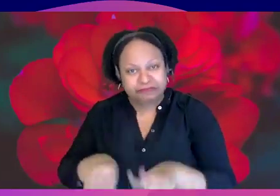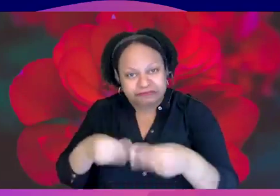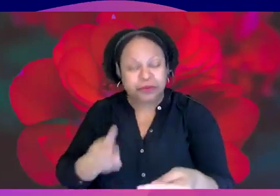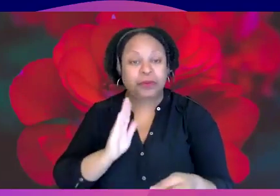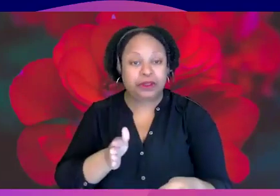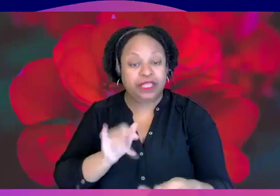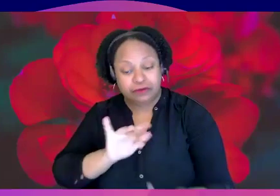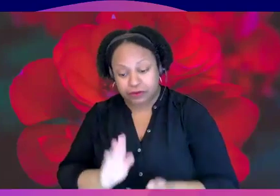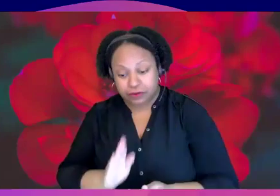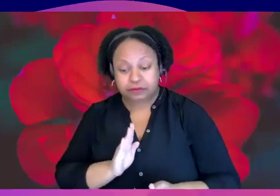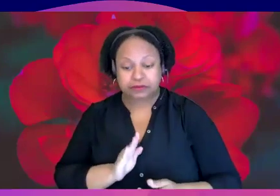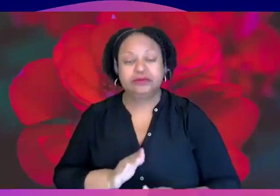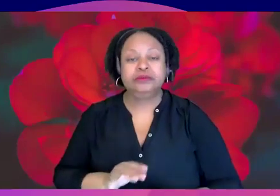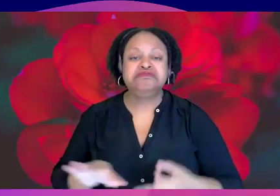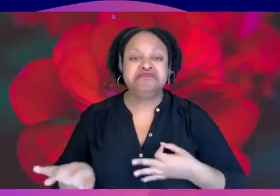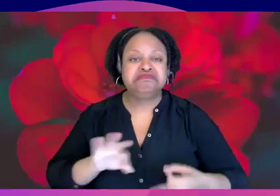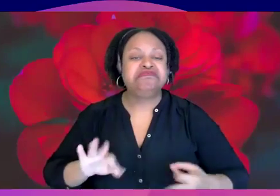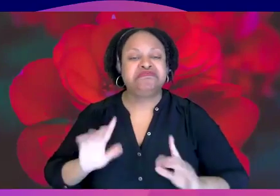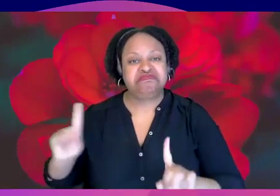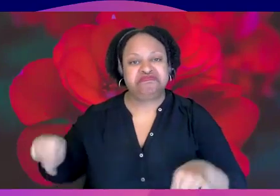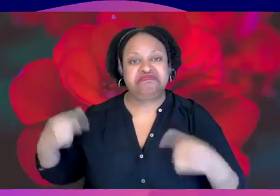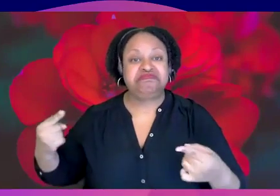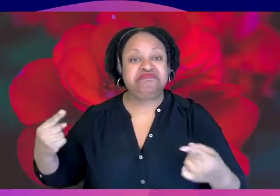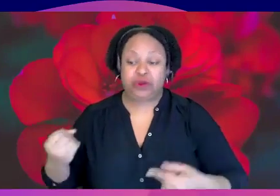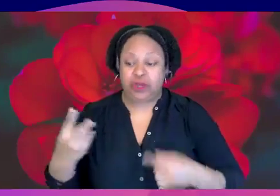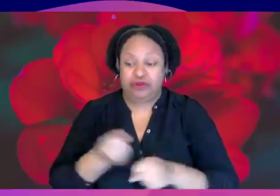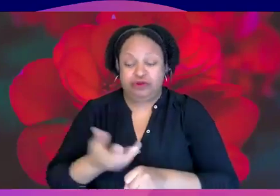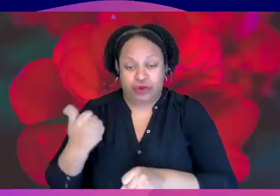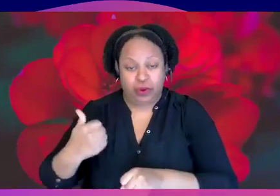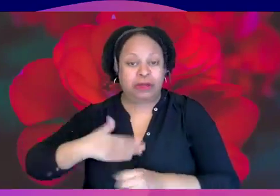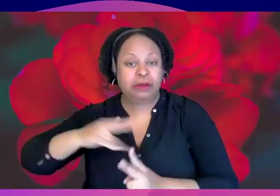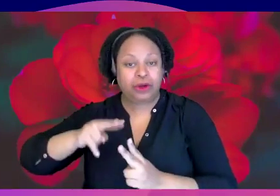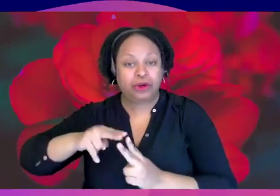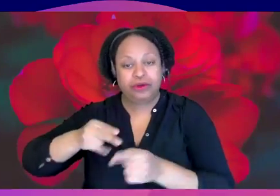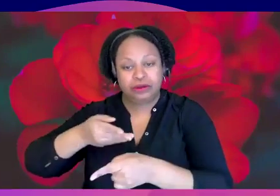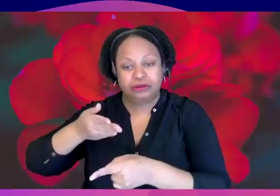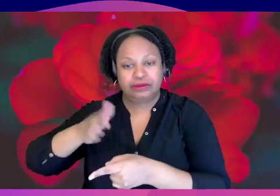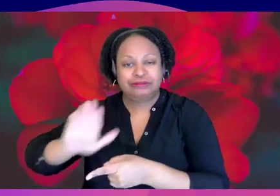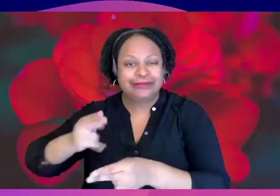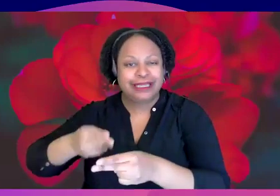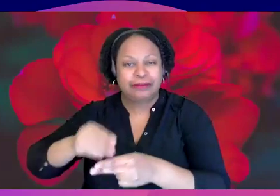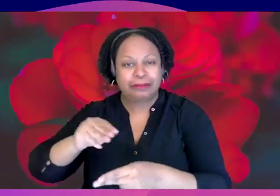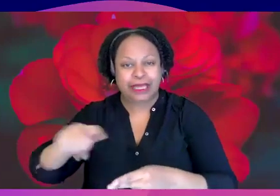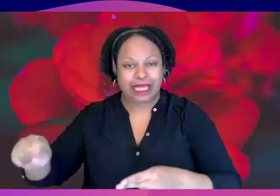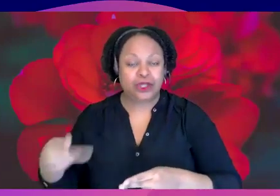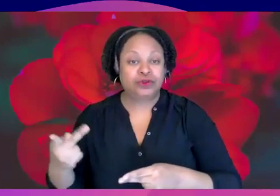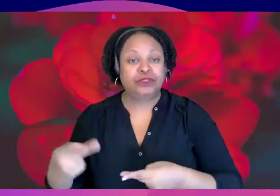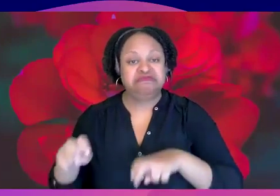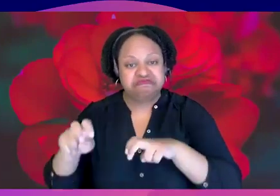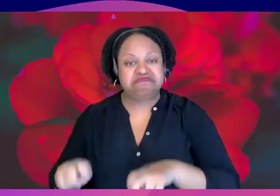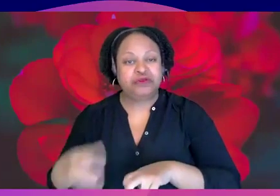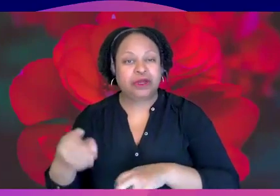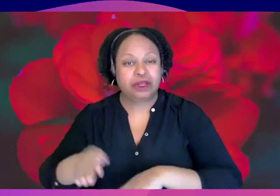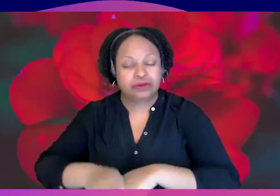So about 12 years ago, my partner, whose name is Matt, and I were sitting down on a